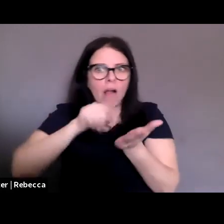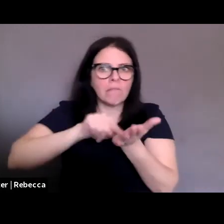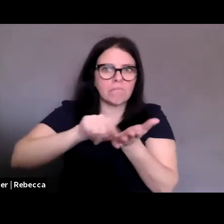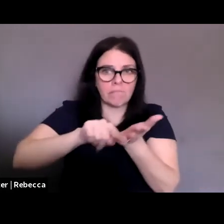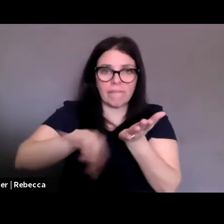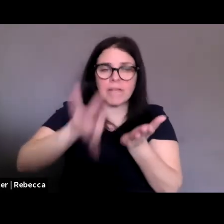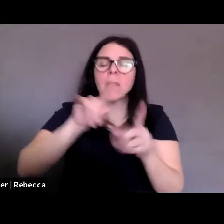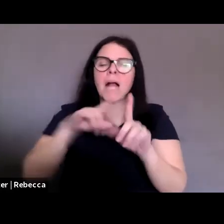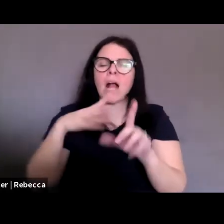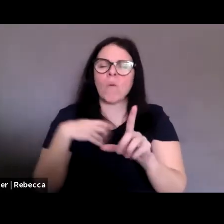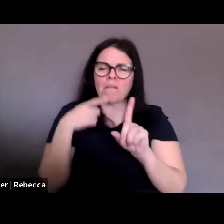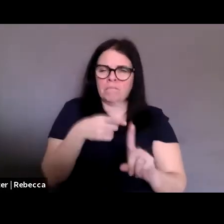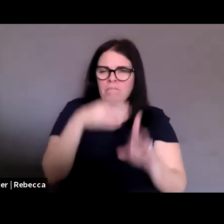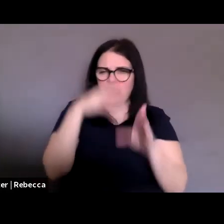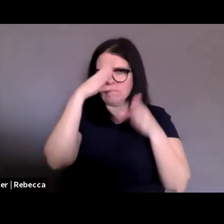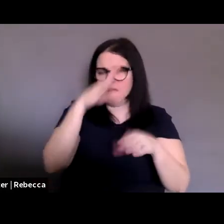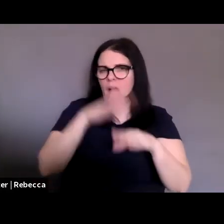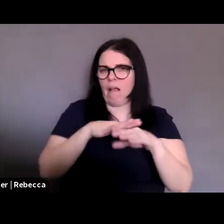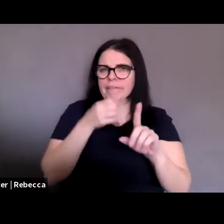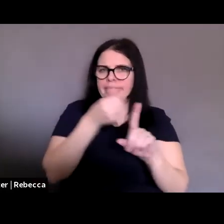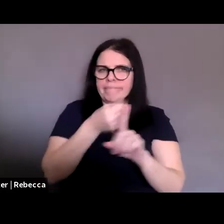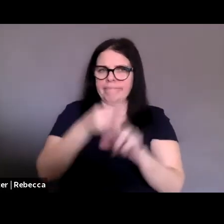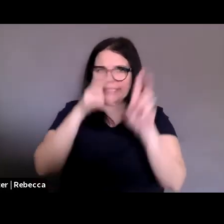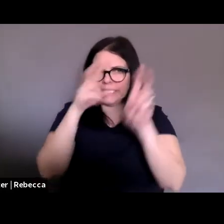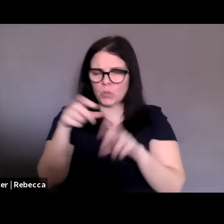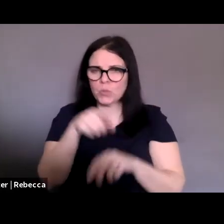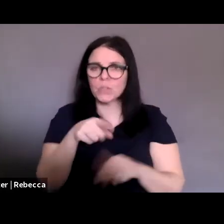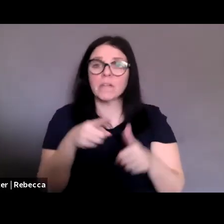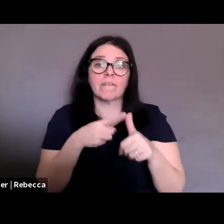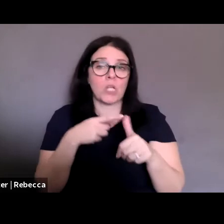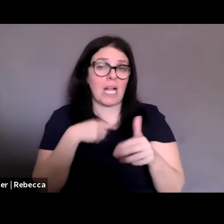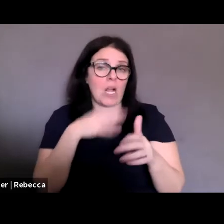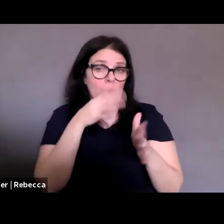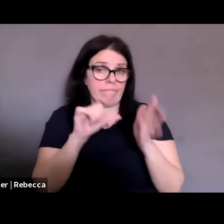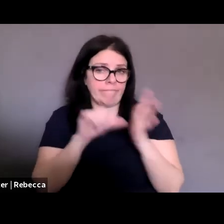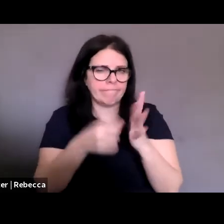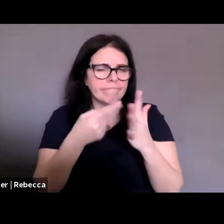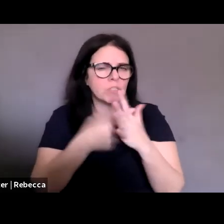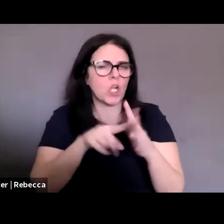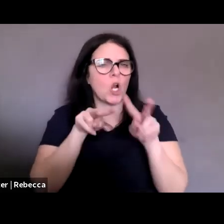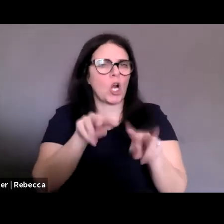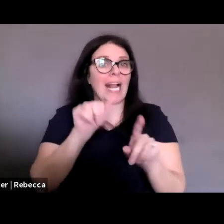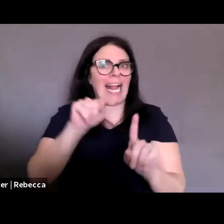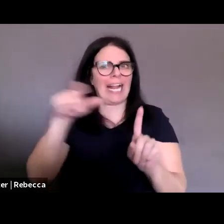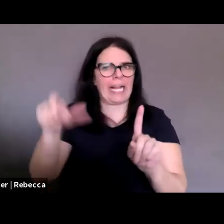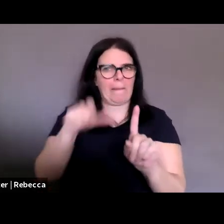key issues. I'm going to start with looking at what's going on in the province of Quebec,